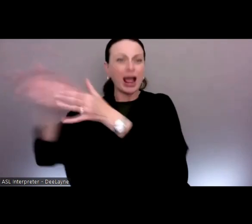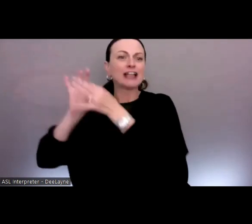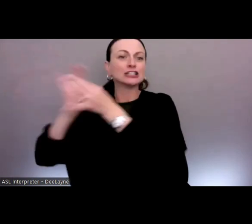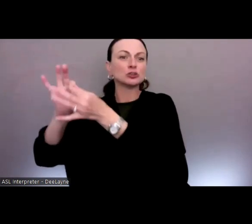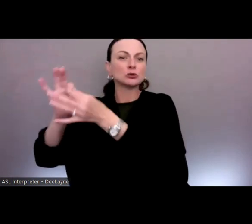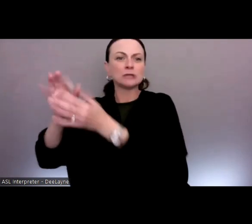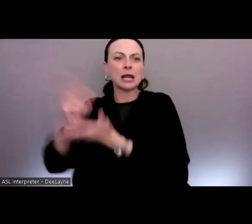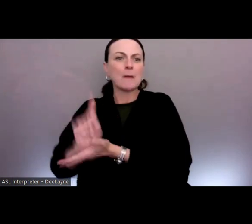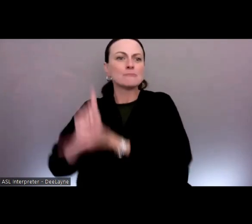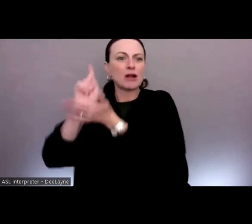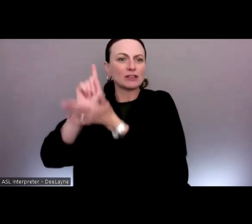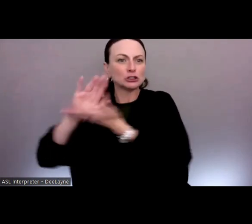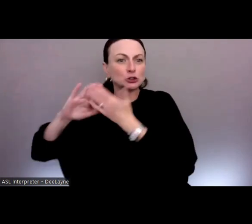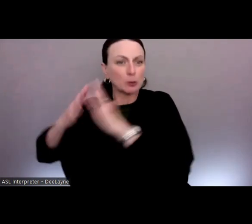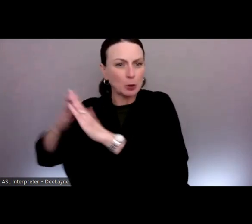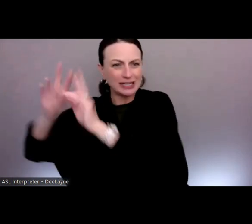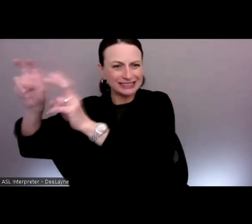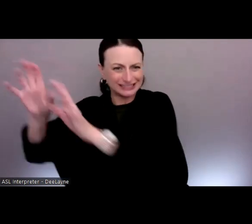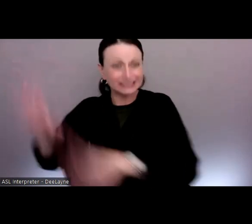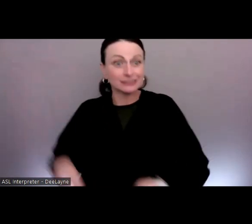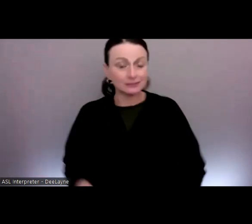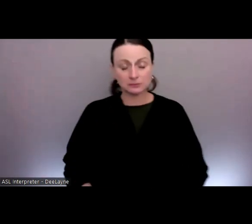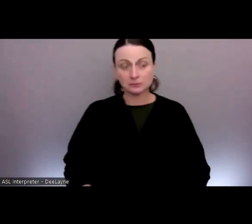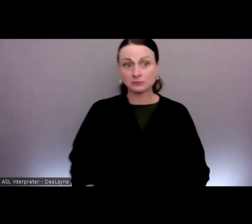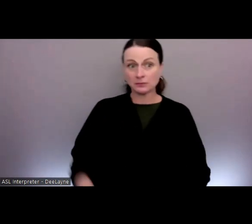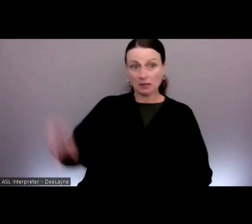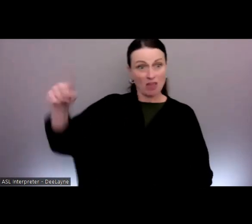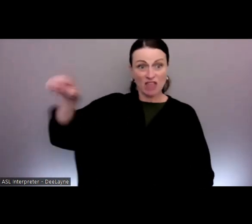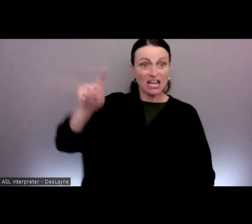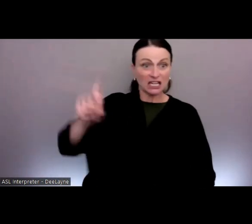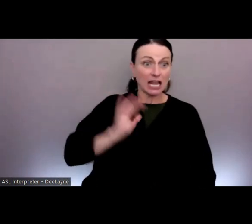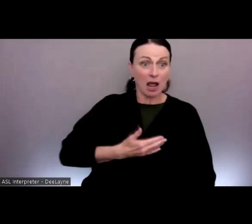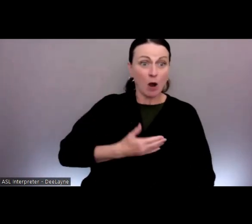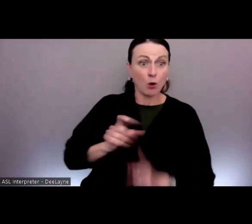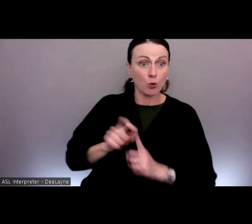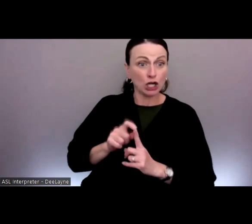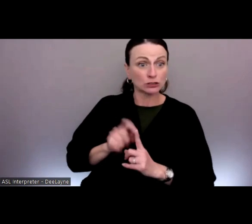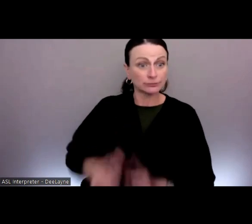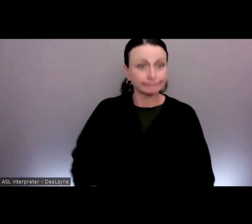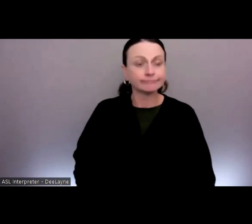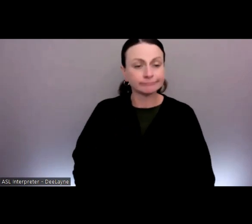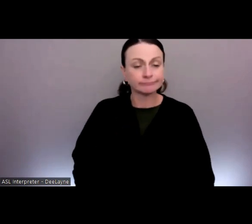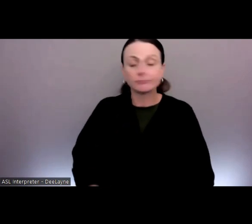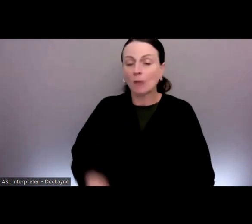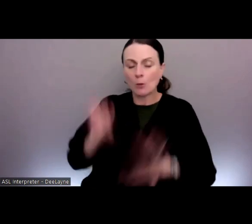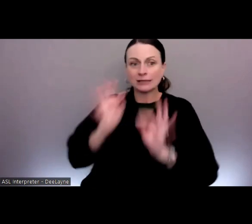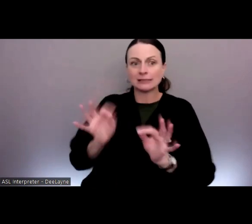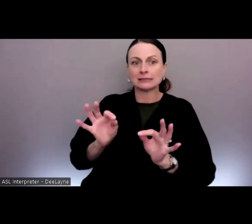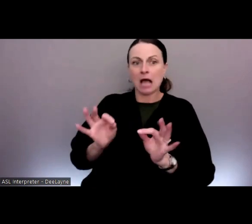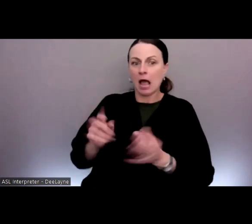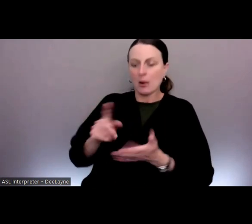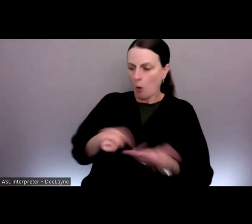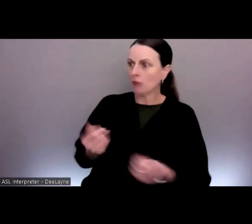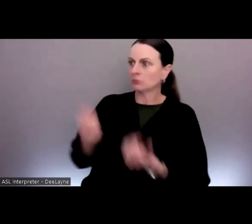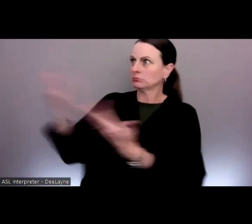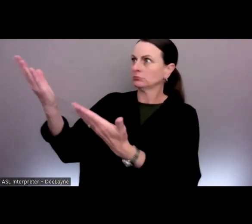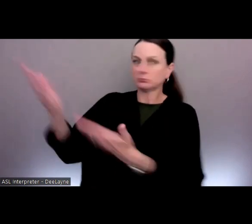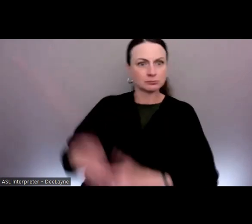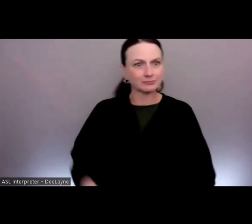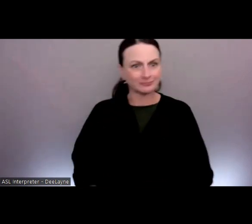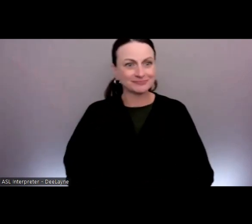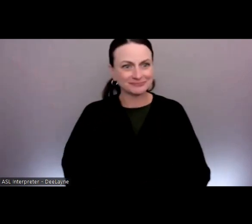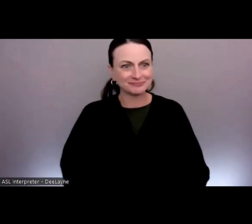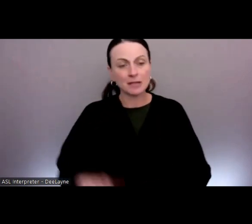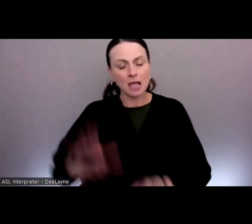unquote. The Academy needs our word sounds, and we can choose what and how we bring it. Academic